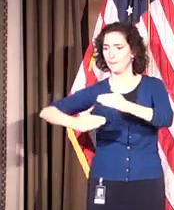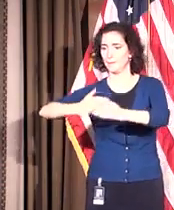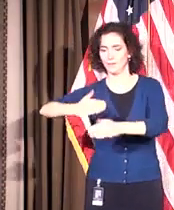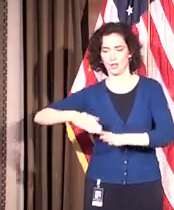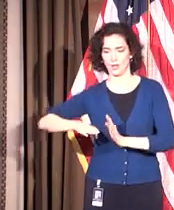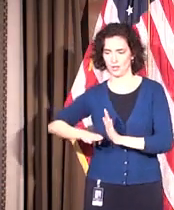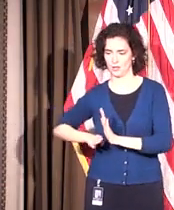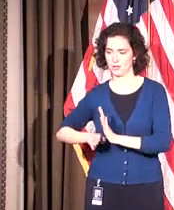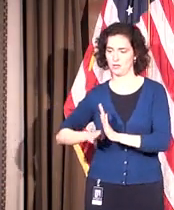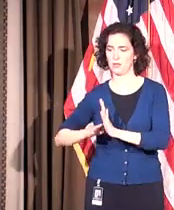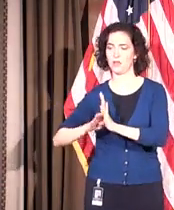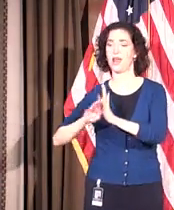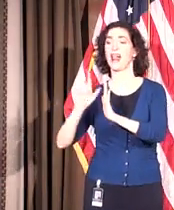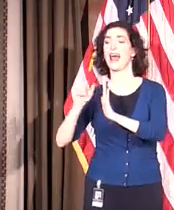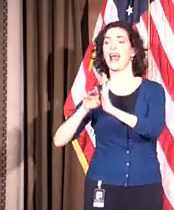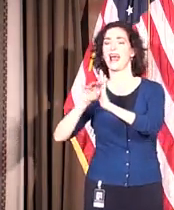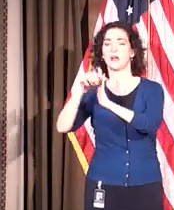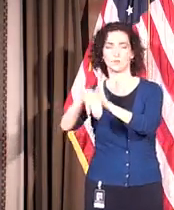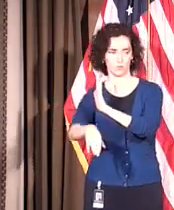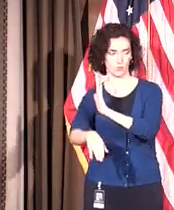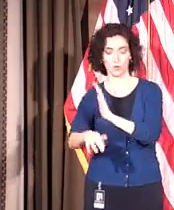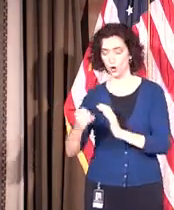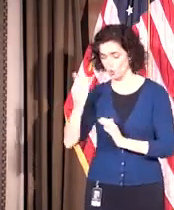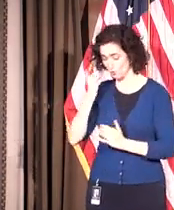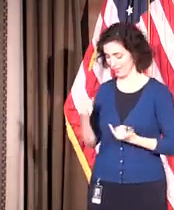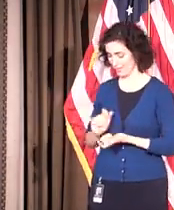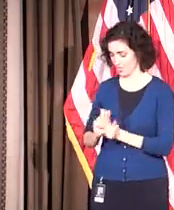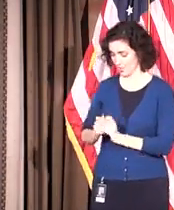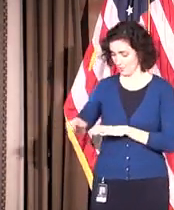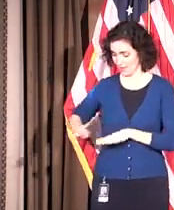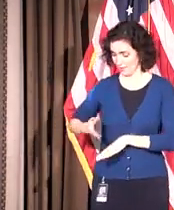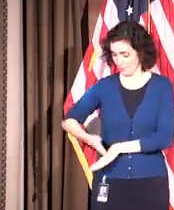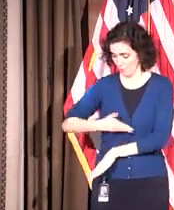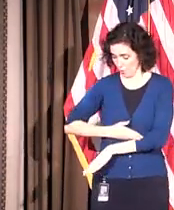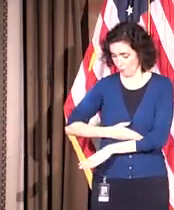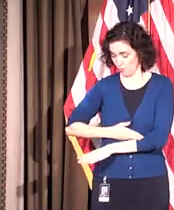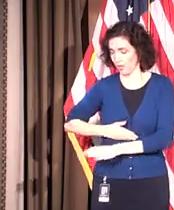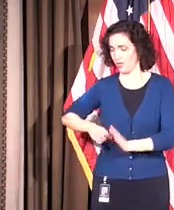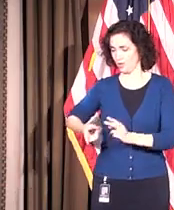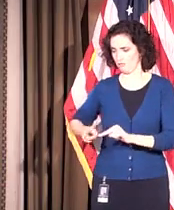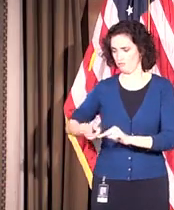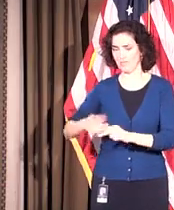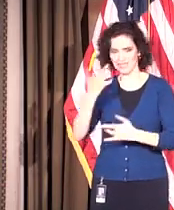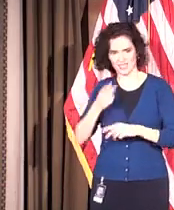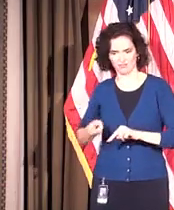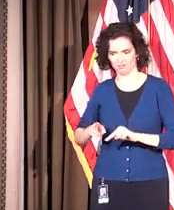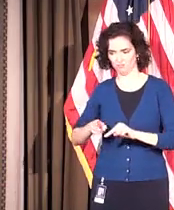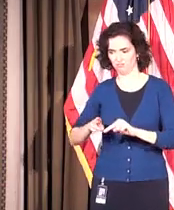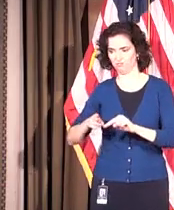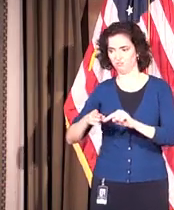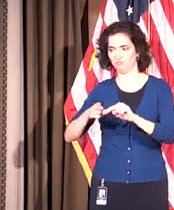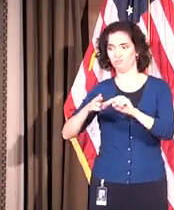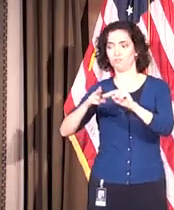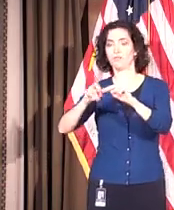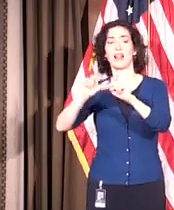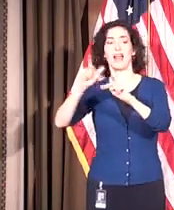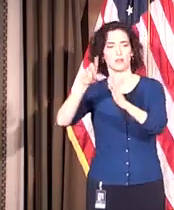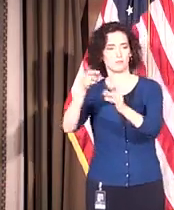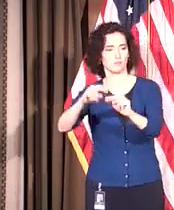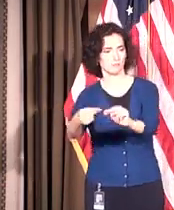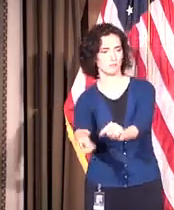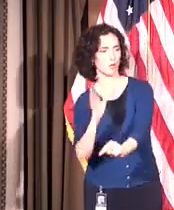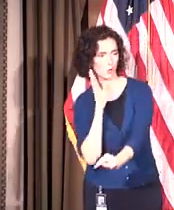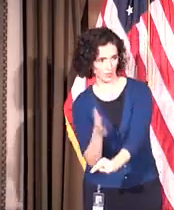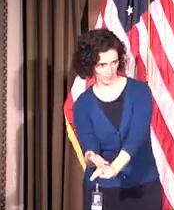better, then you have to look at all of those things and talk to the folks at the Department of Health,